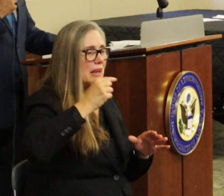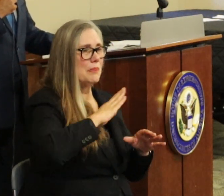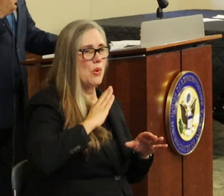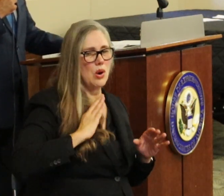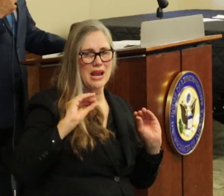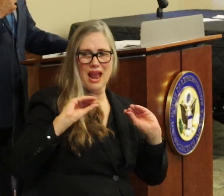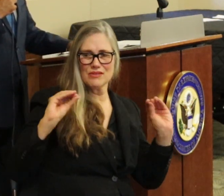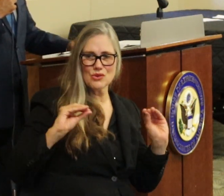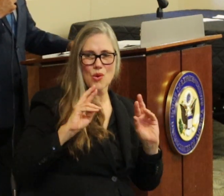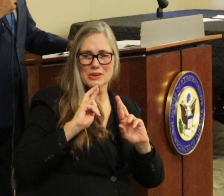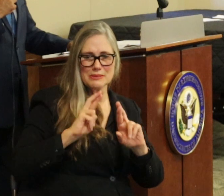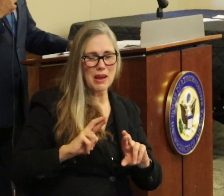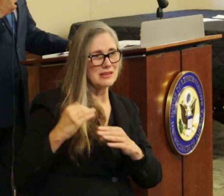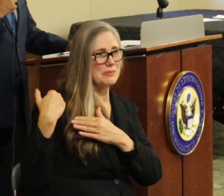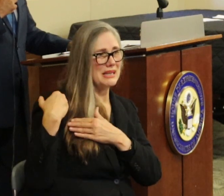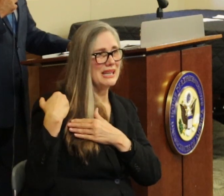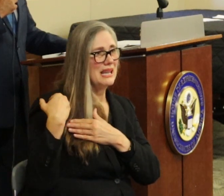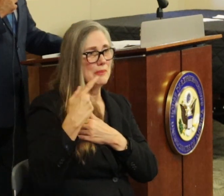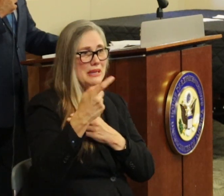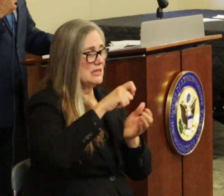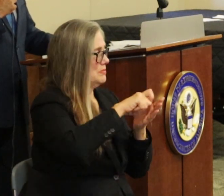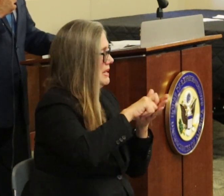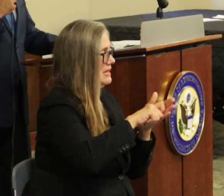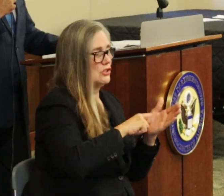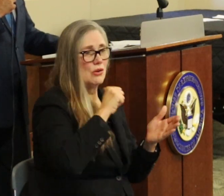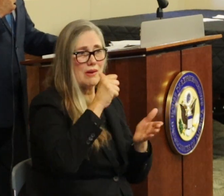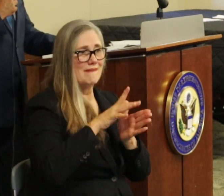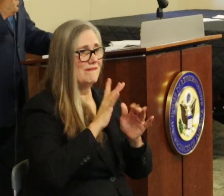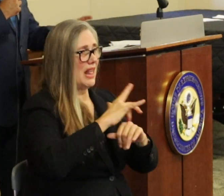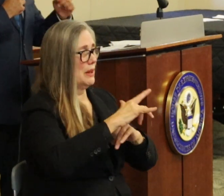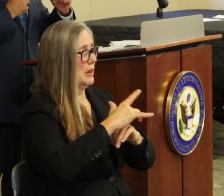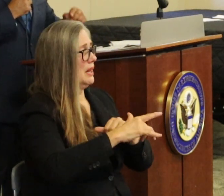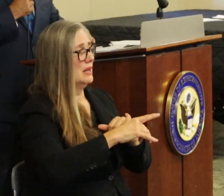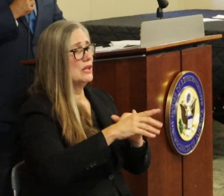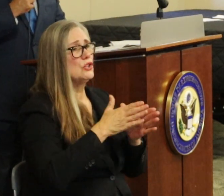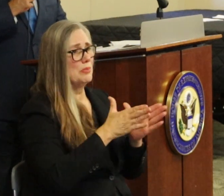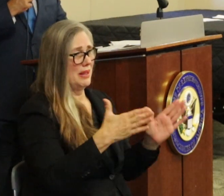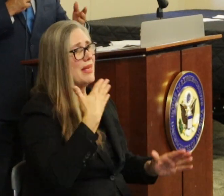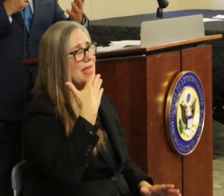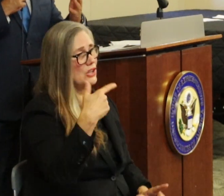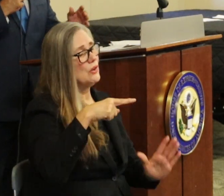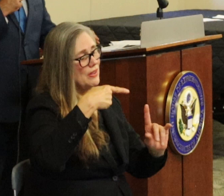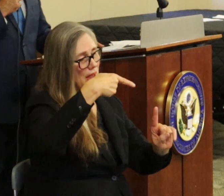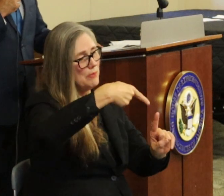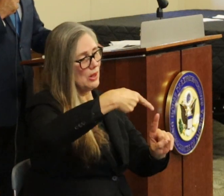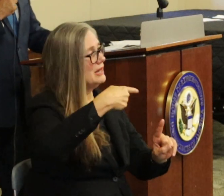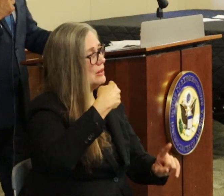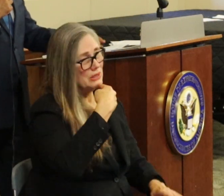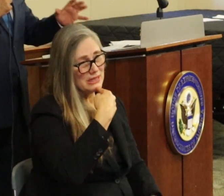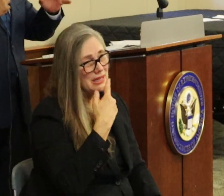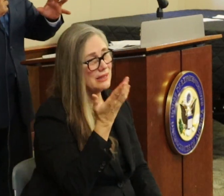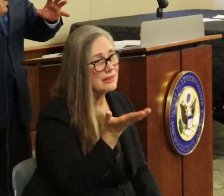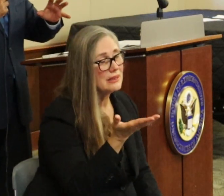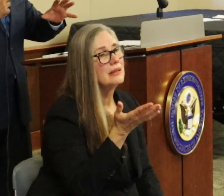has no idea what they're doing because their minutes and whatnot aren't available to the public. Thank you again for that point. But I would just say